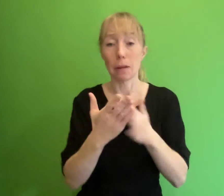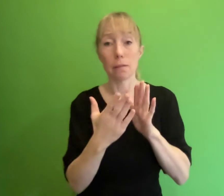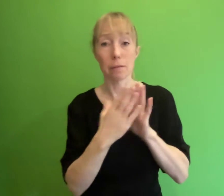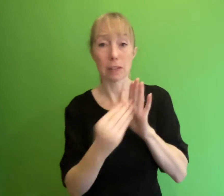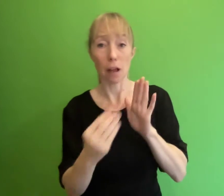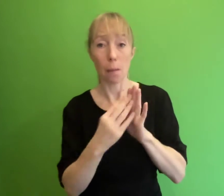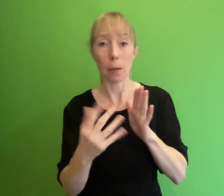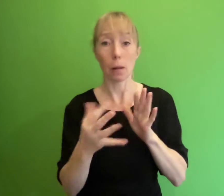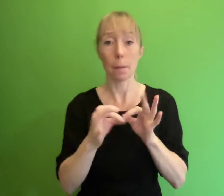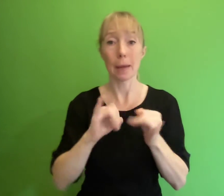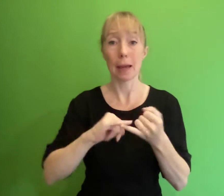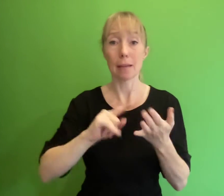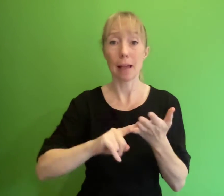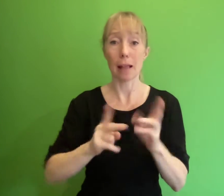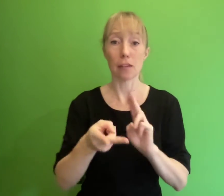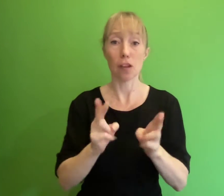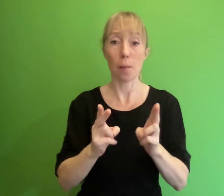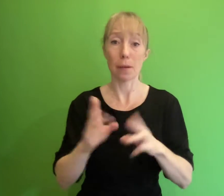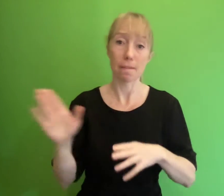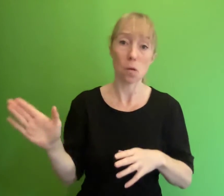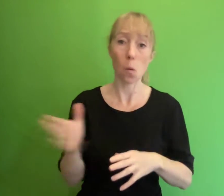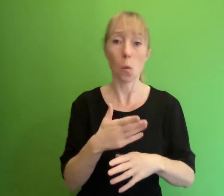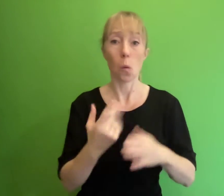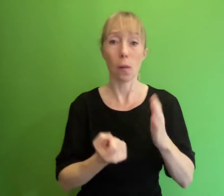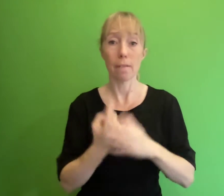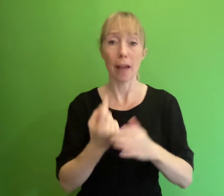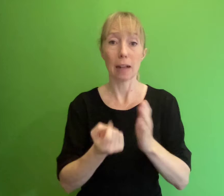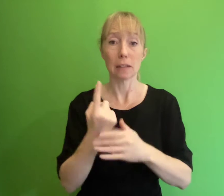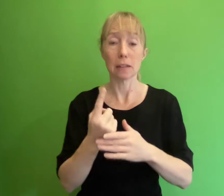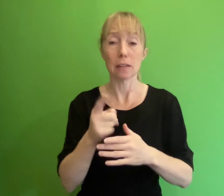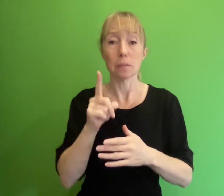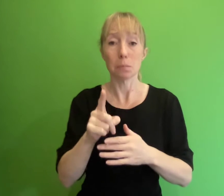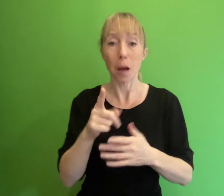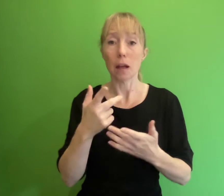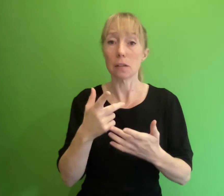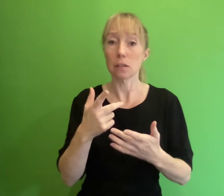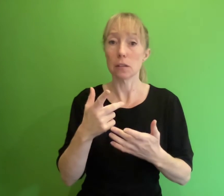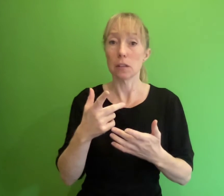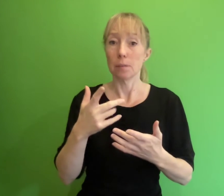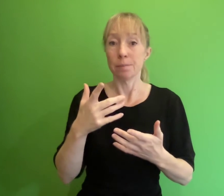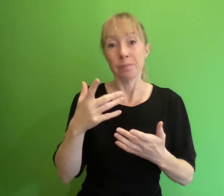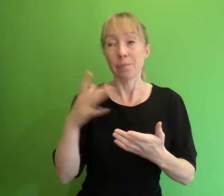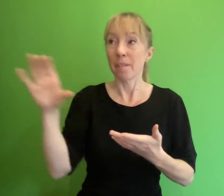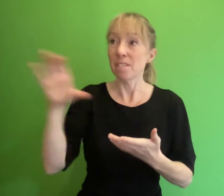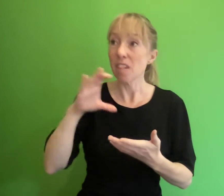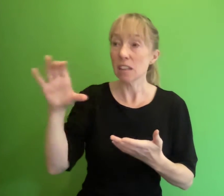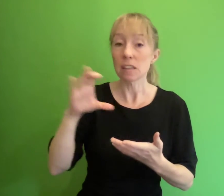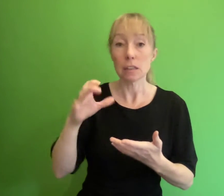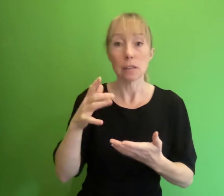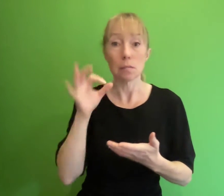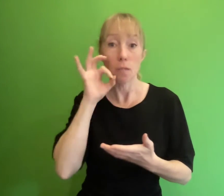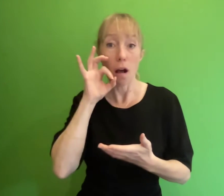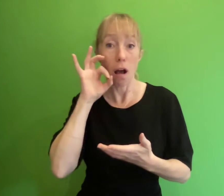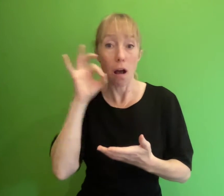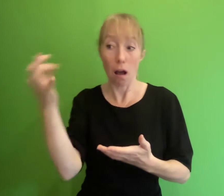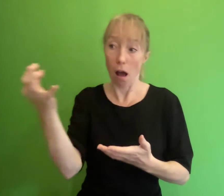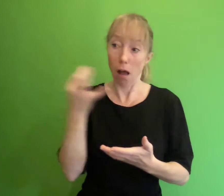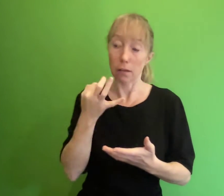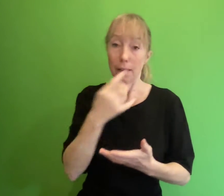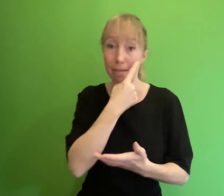BSL interpretation for all our events. For these steps, it's a bit chicken and egg in that in order for us to apply for an